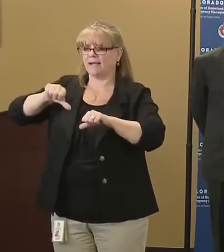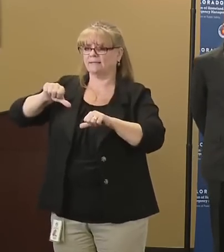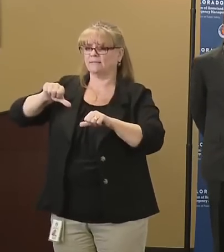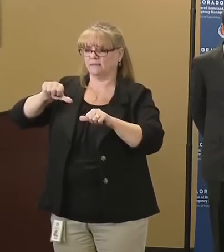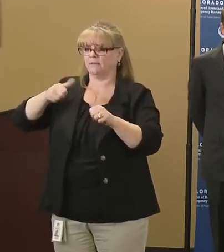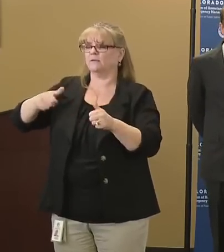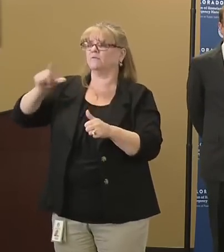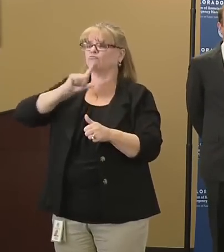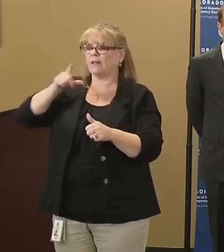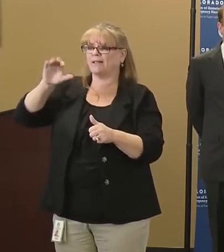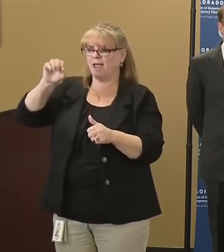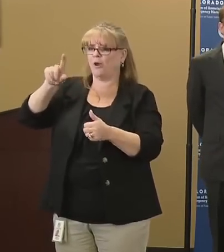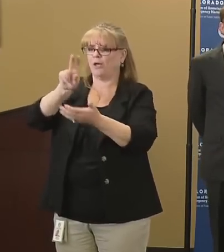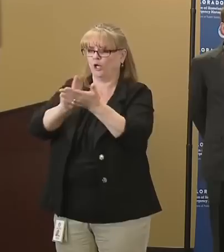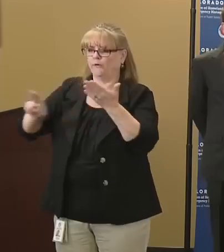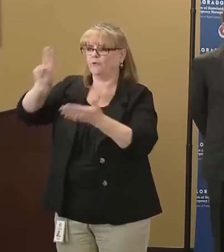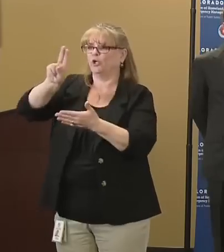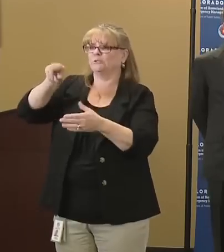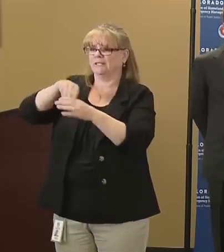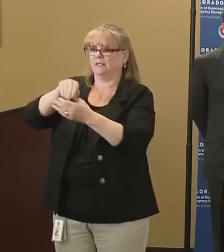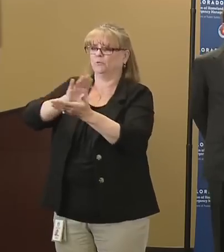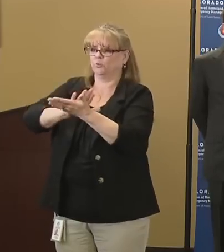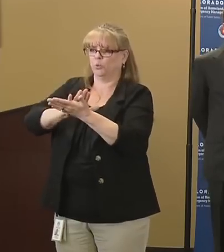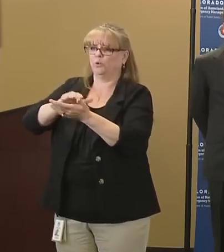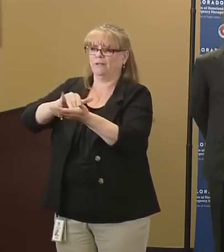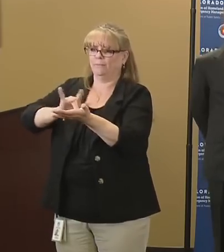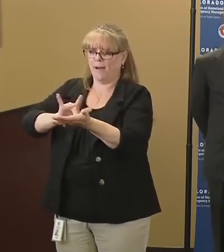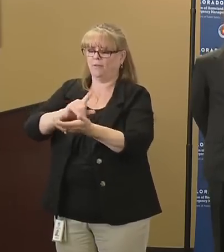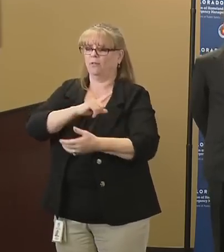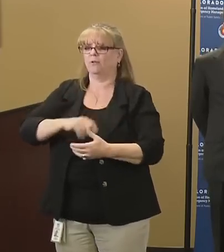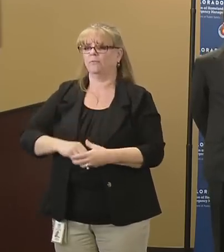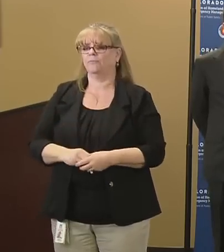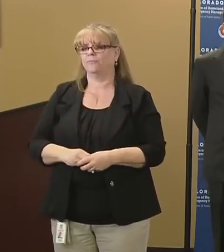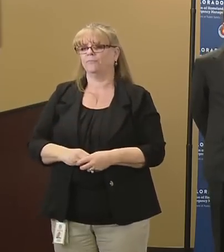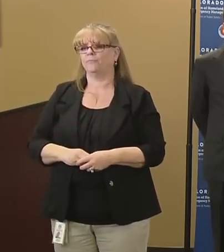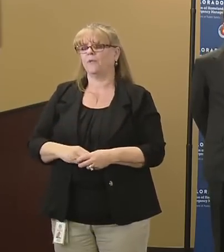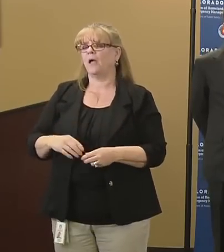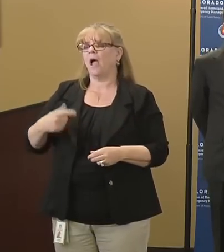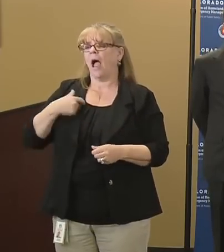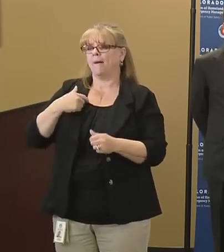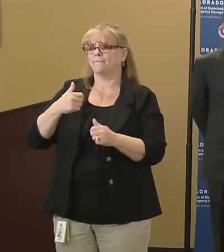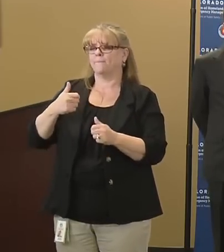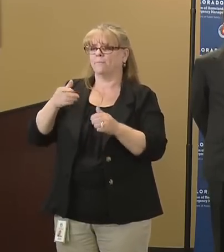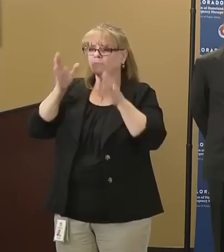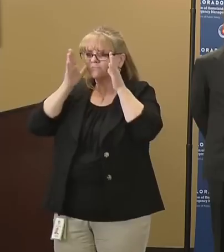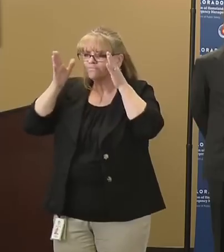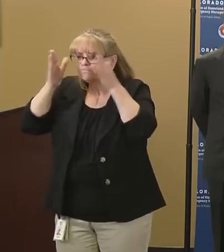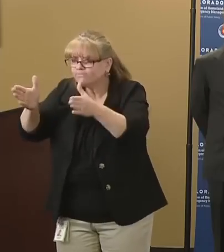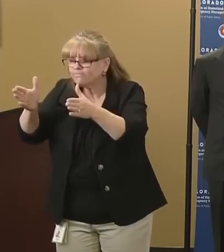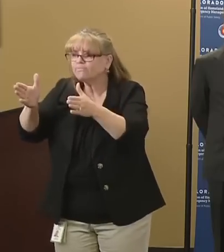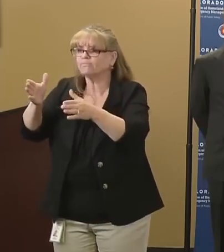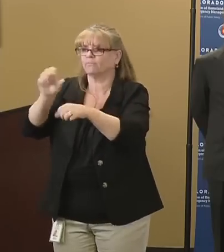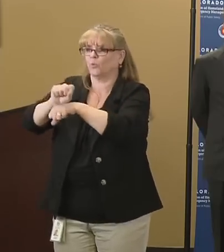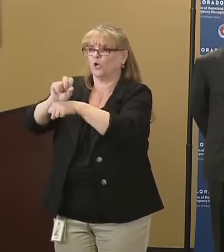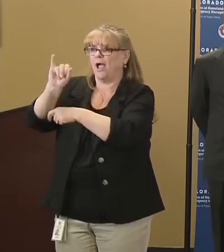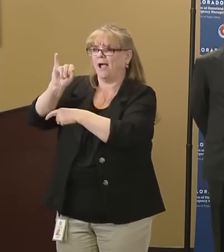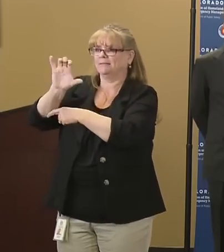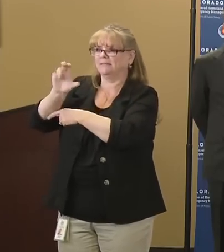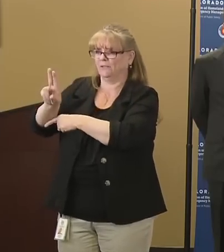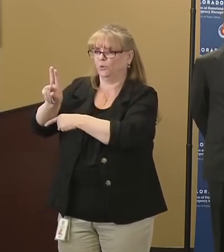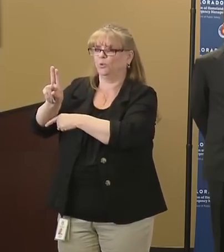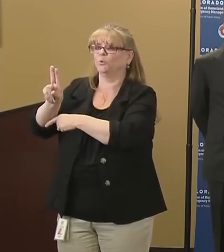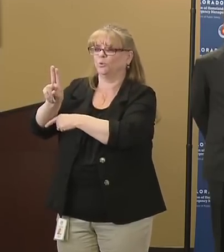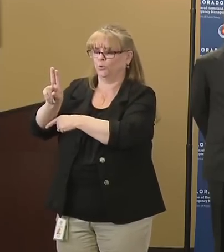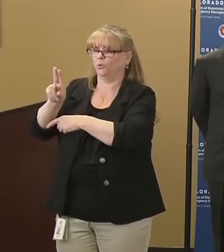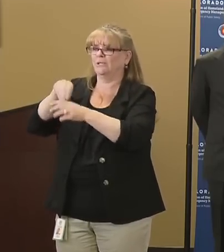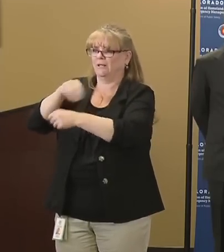University of Colorado School of Medicine. I mostly work in the intensive care unit at the University of Colorado Hospital, caring for critically ill